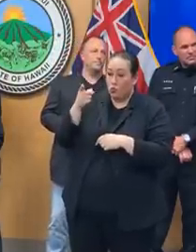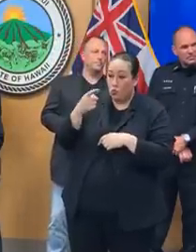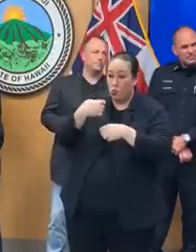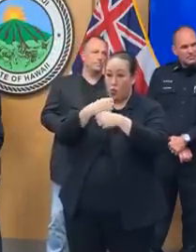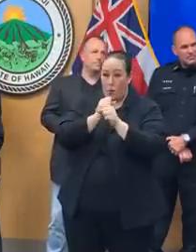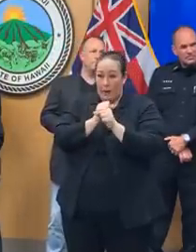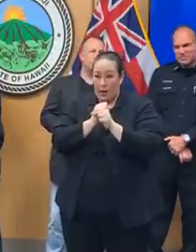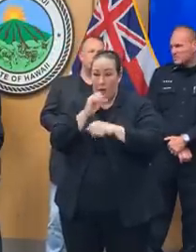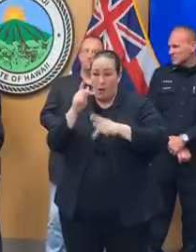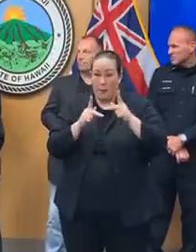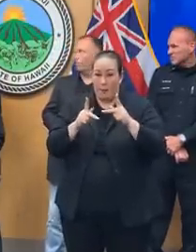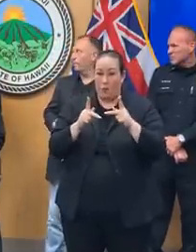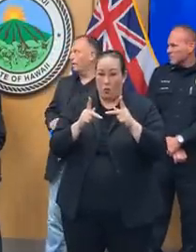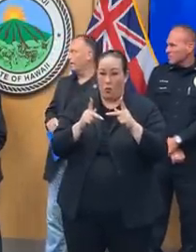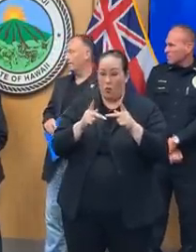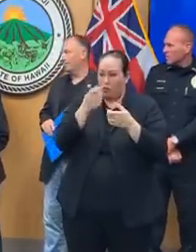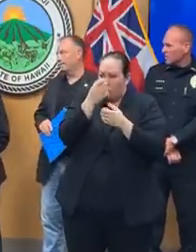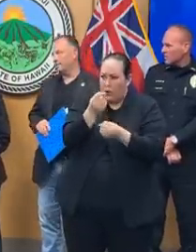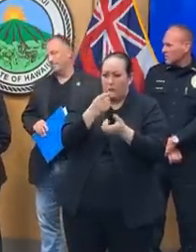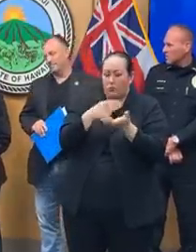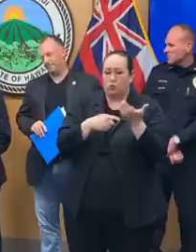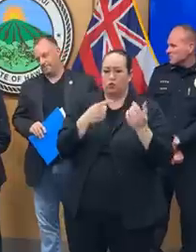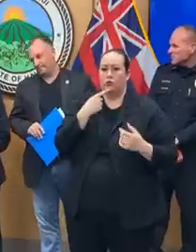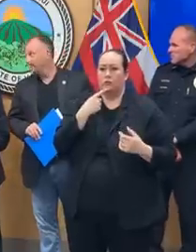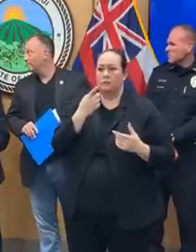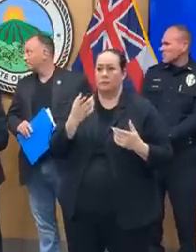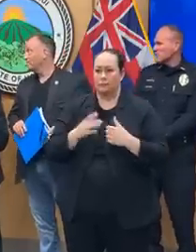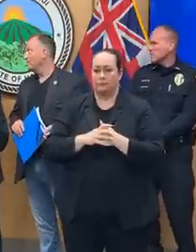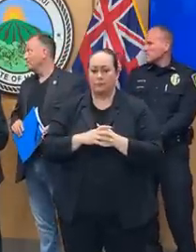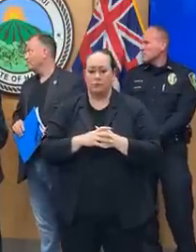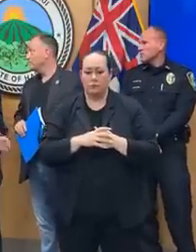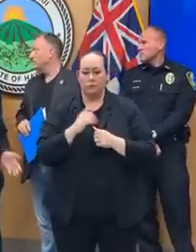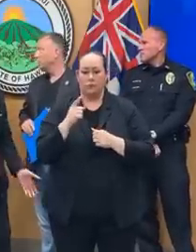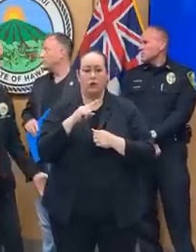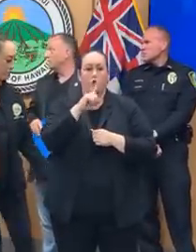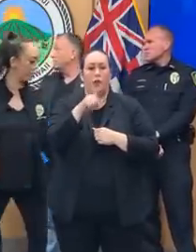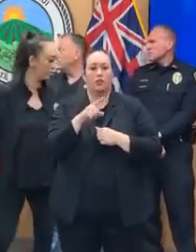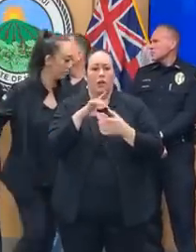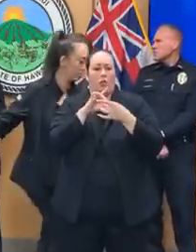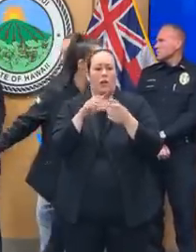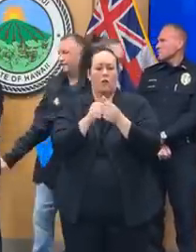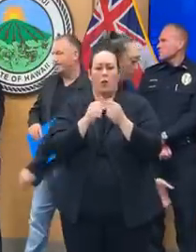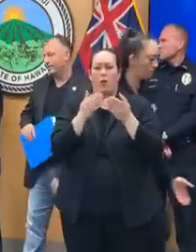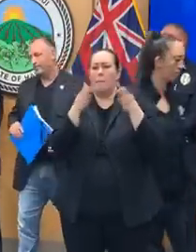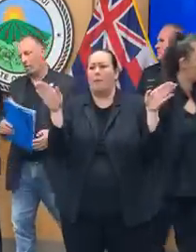regain the public's trust? So the question is around public trust.